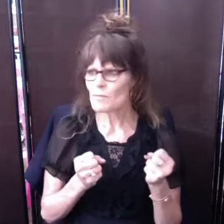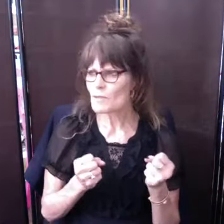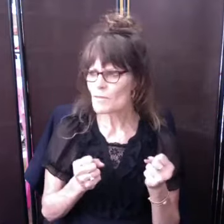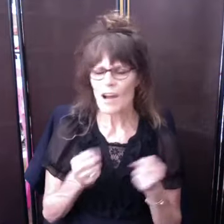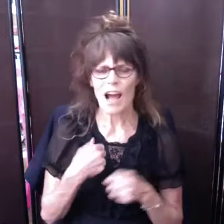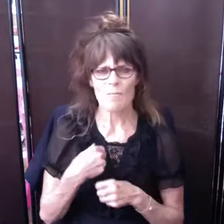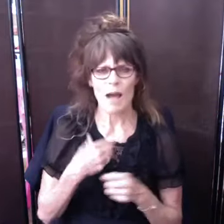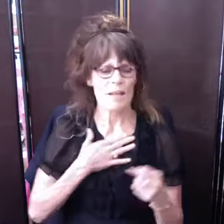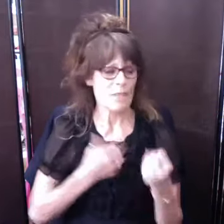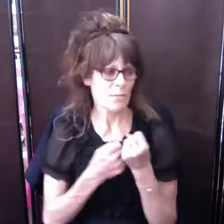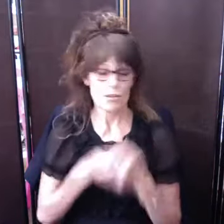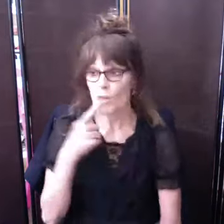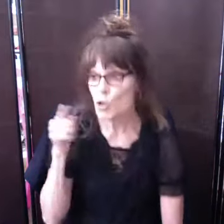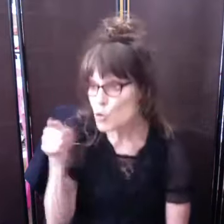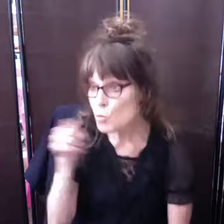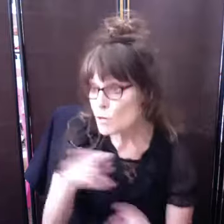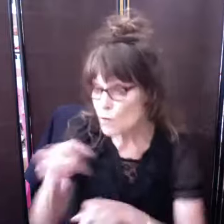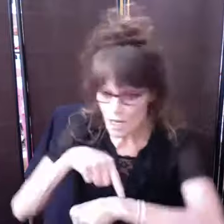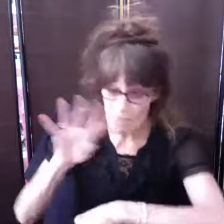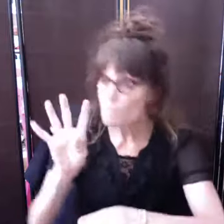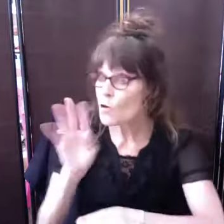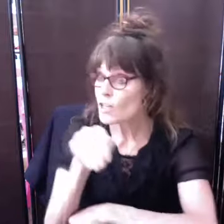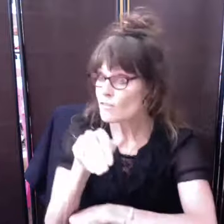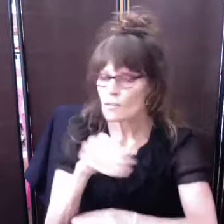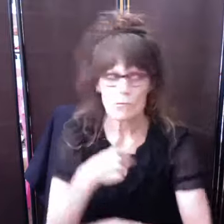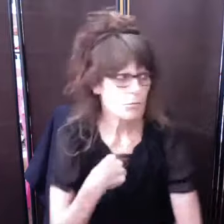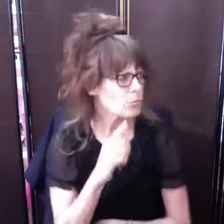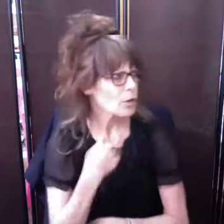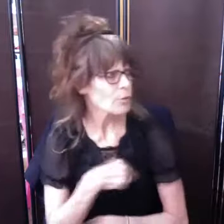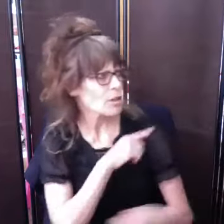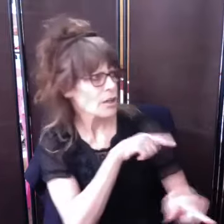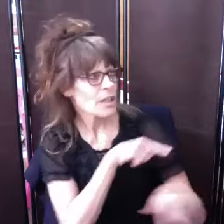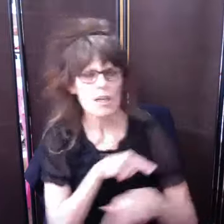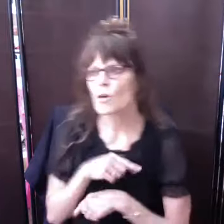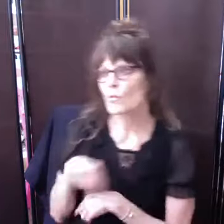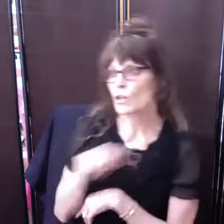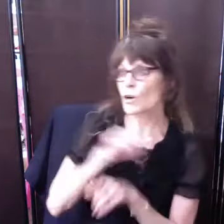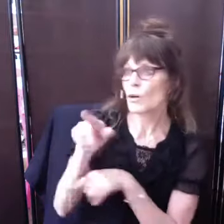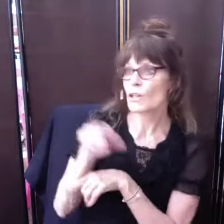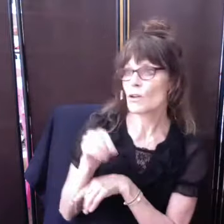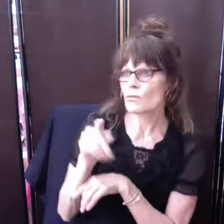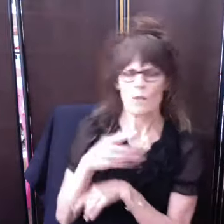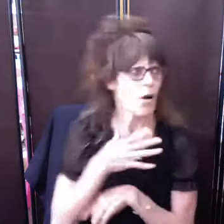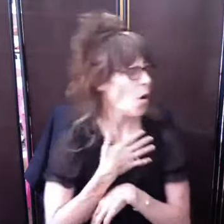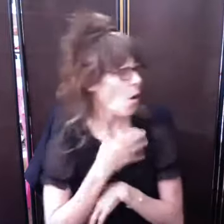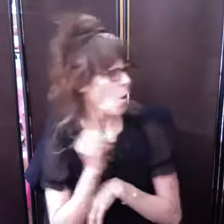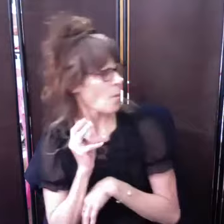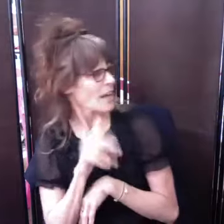say, be ready at 4 o'clock in the afternoon. And I said, where are we going? And he'd say, Norman, Oklahoma. And I'd say, my God, it's 250 miles away. Why in the world